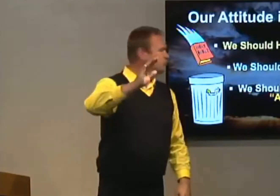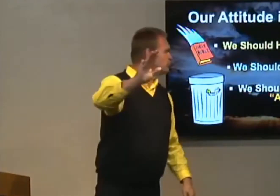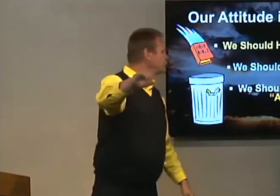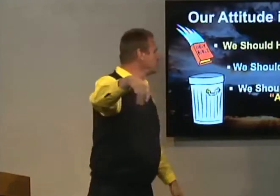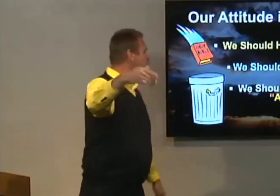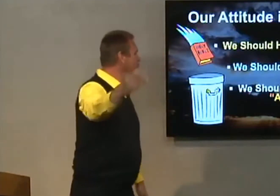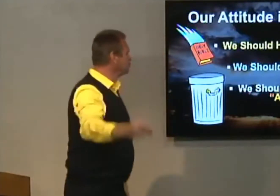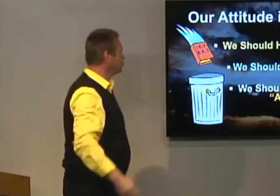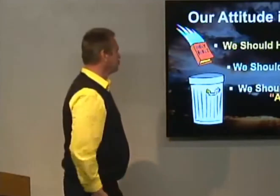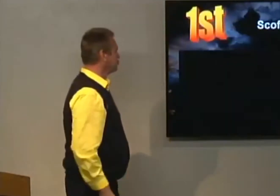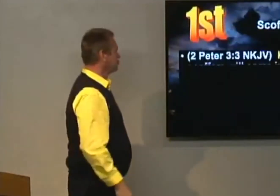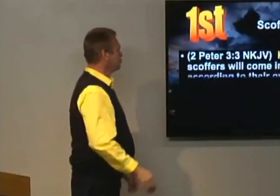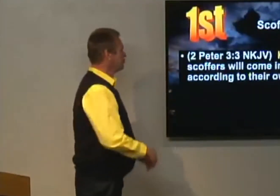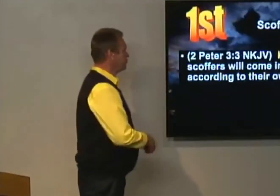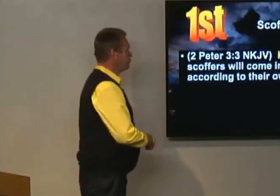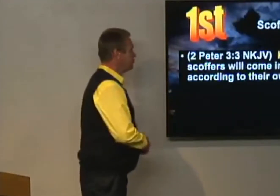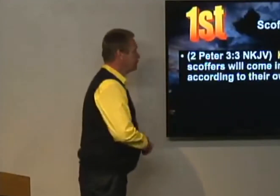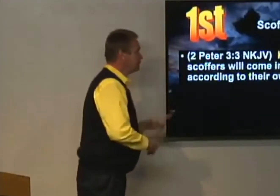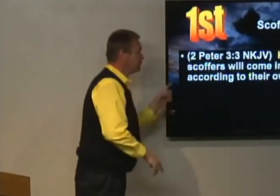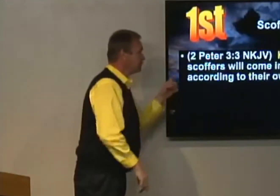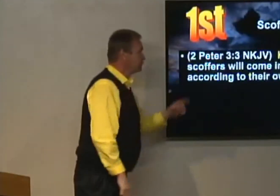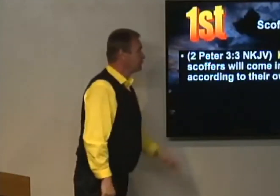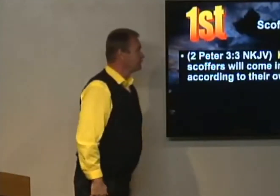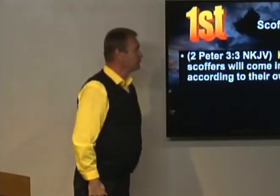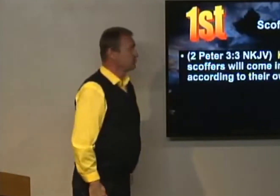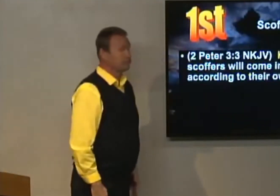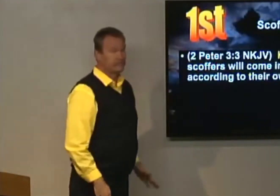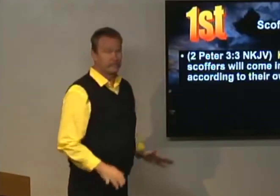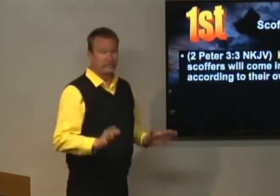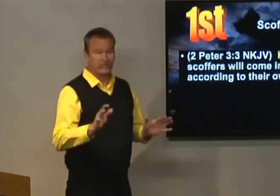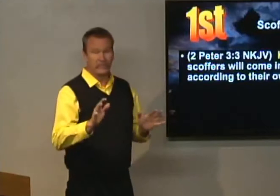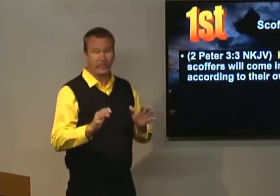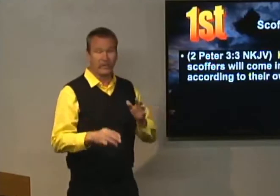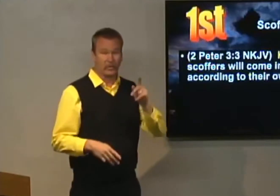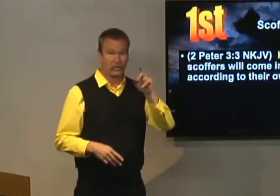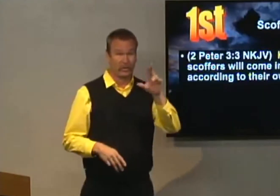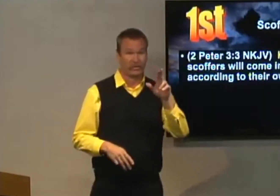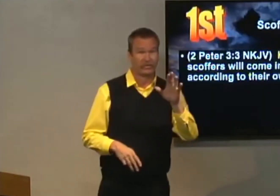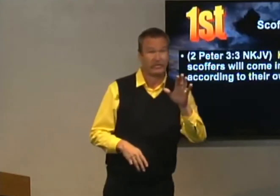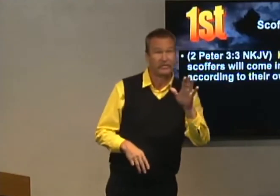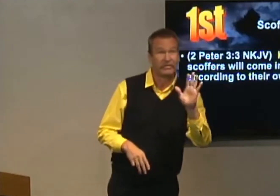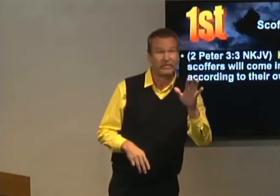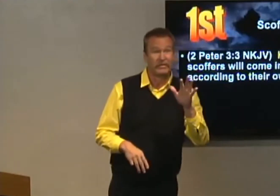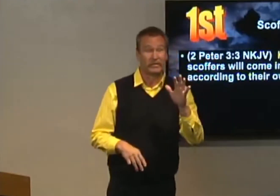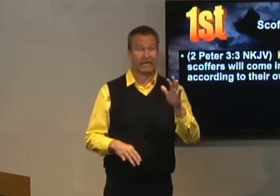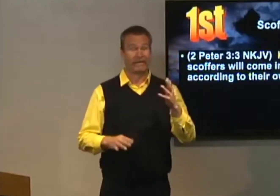through 2 Peter, you think about these things.